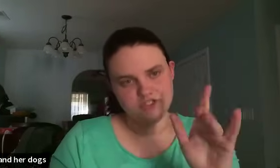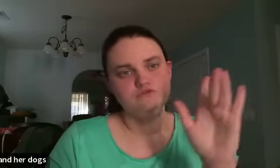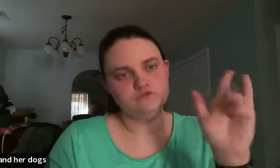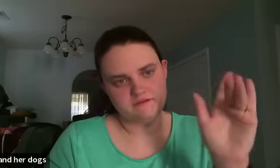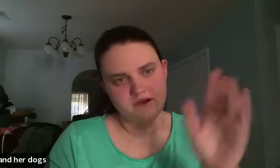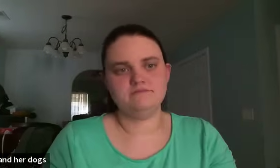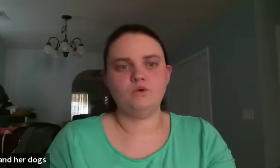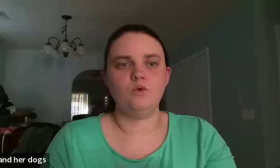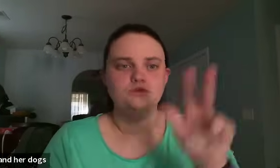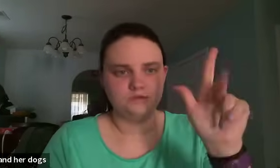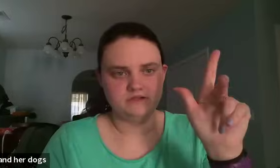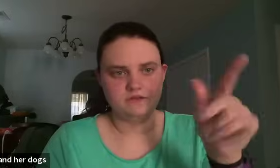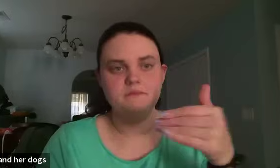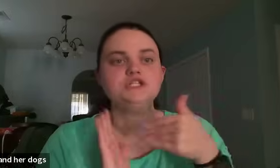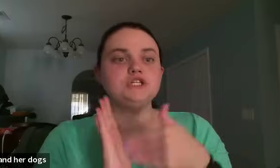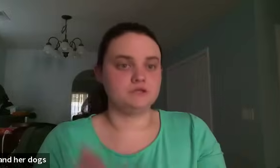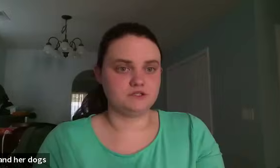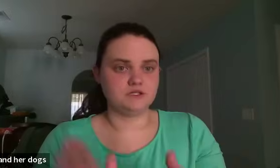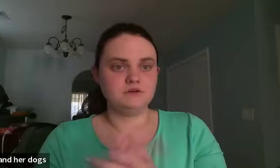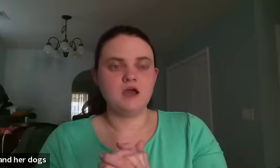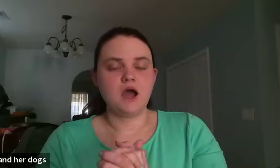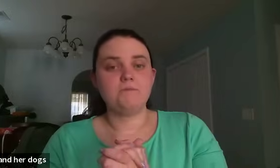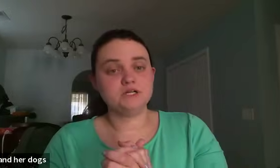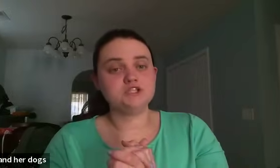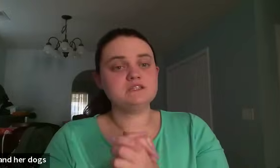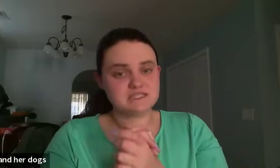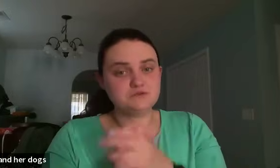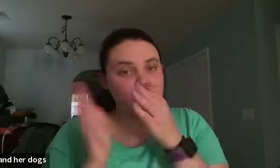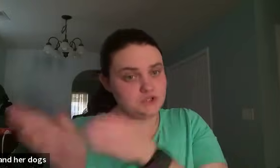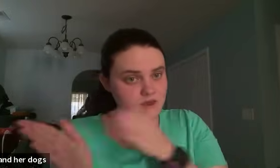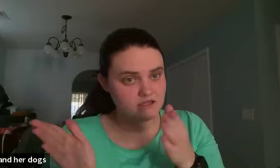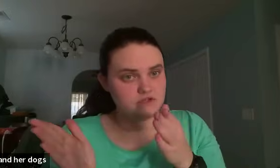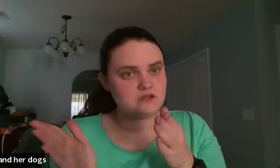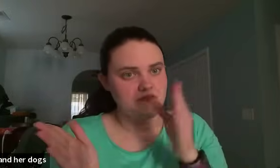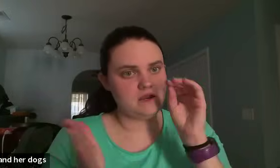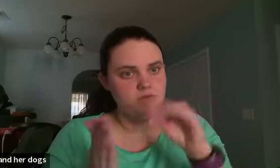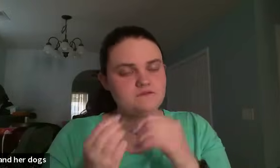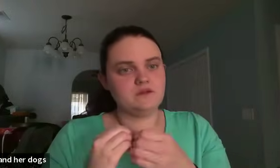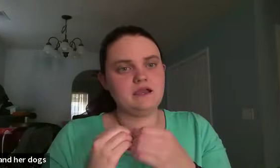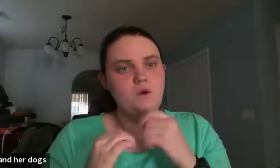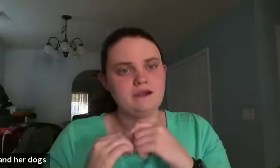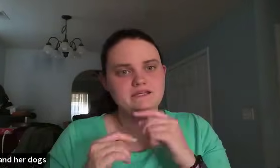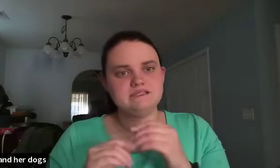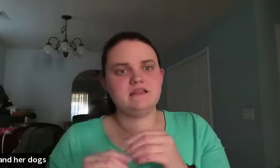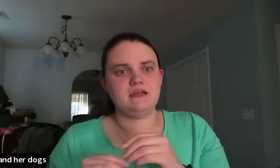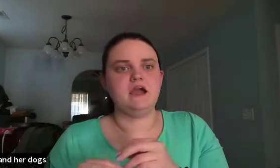to you 25 or 23. They may show it to you. But you can still do that to get that number if you're like, oh, I need to say, like, I